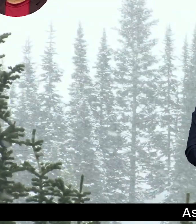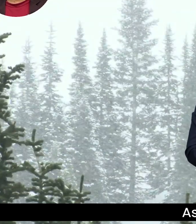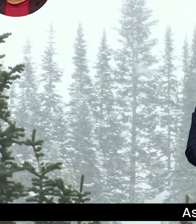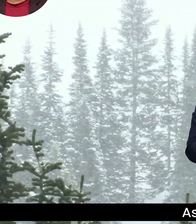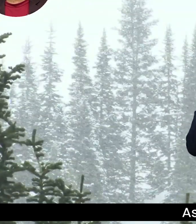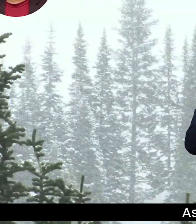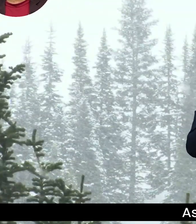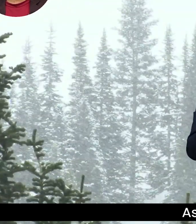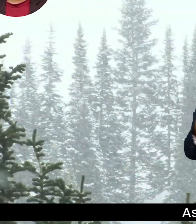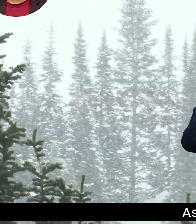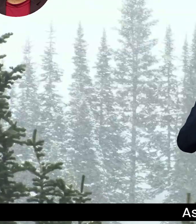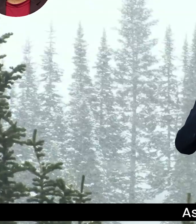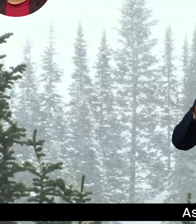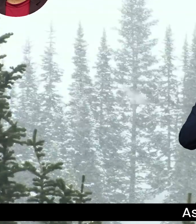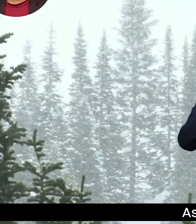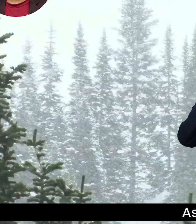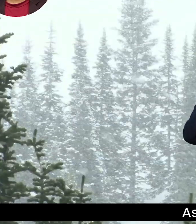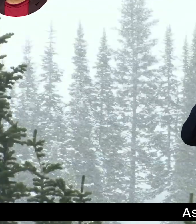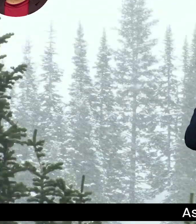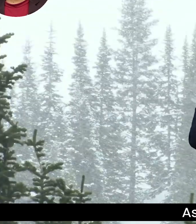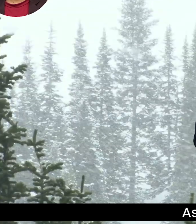As it accumulates,